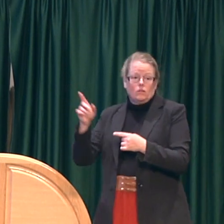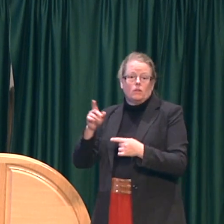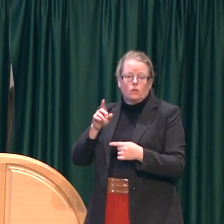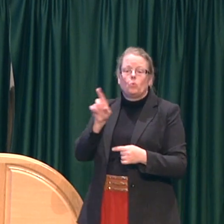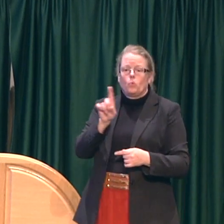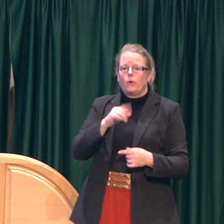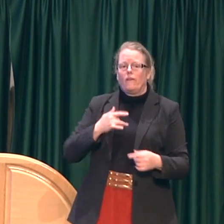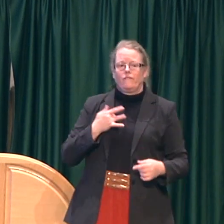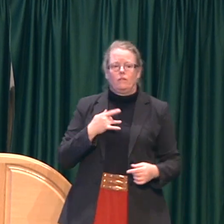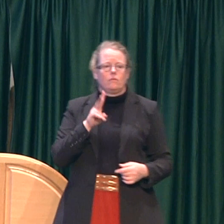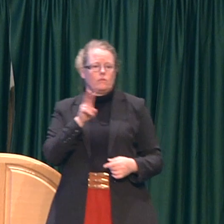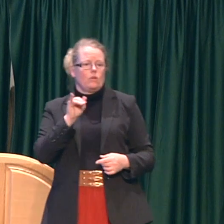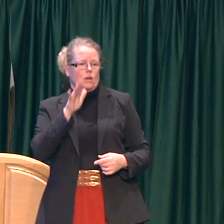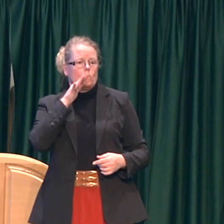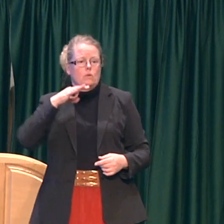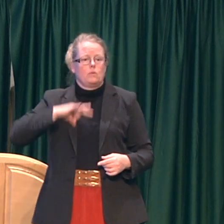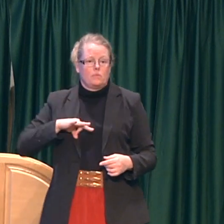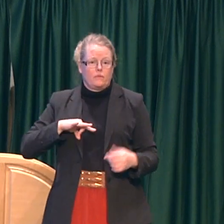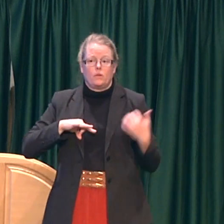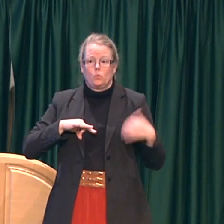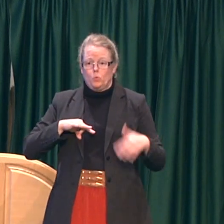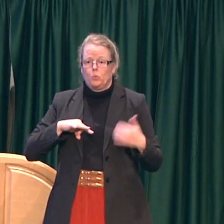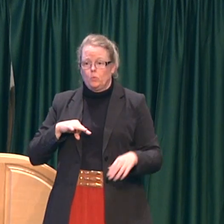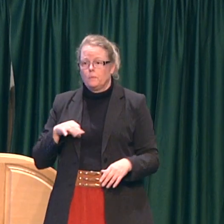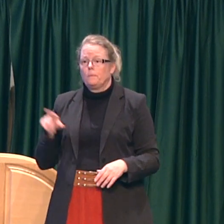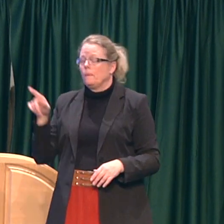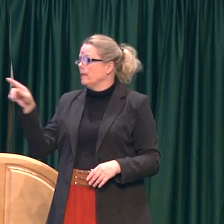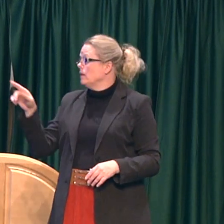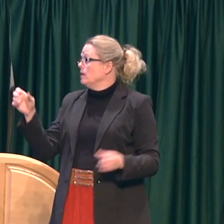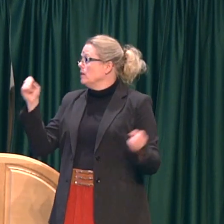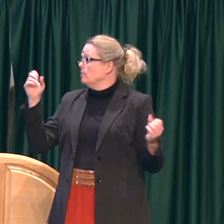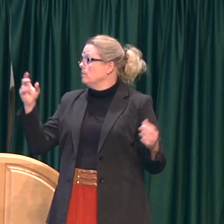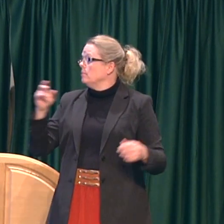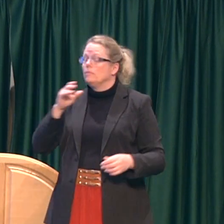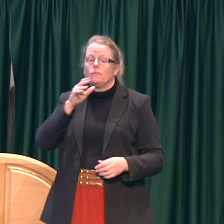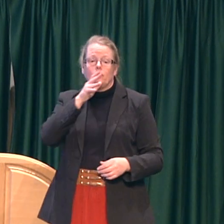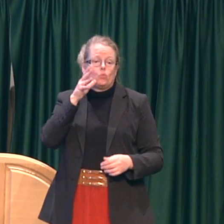Rural areas. This is where I feel VRI is the most beneficial.